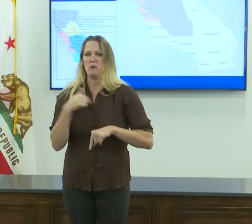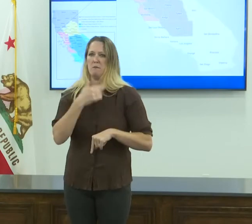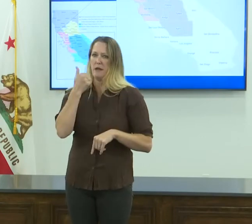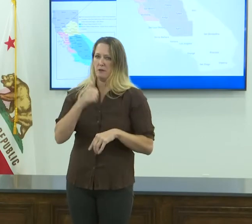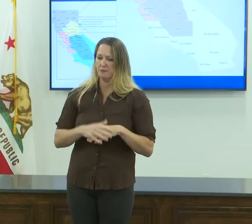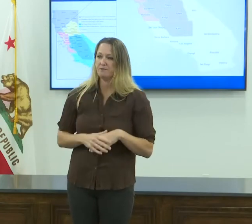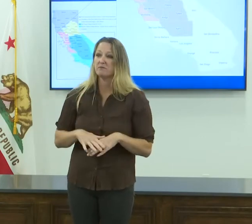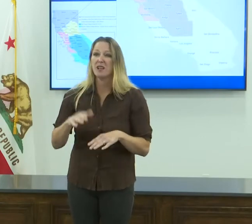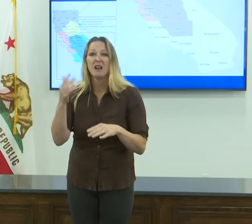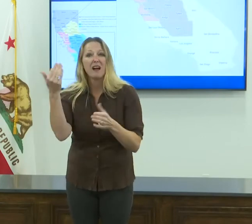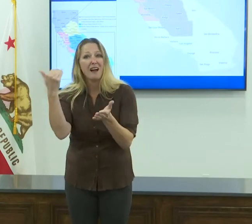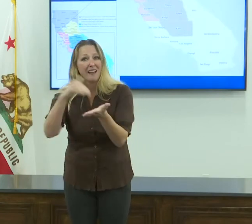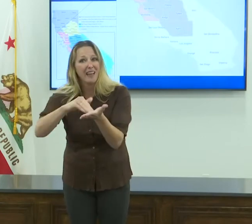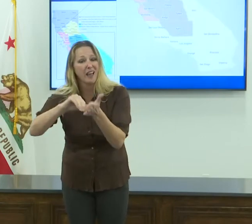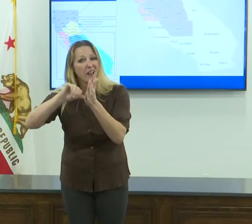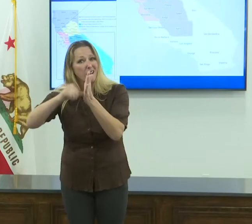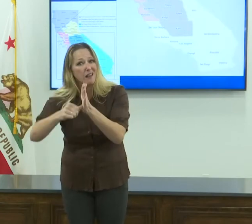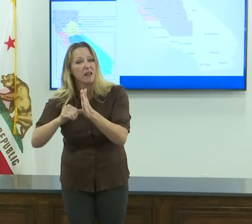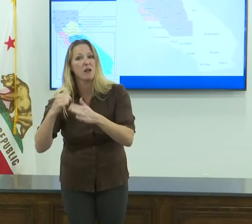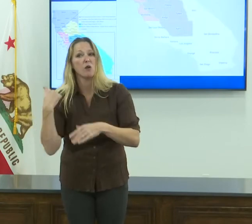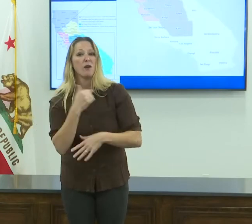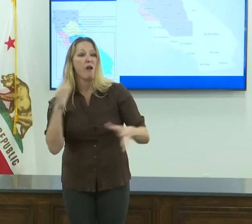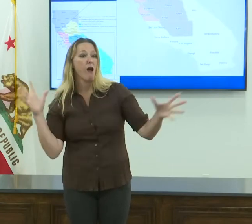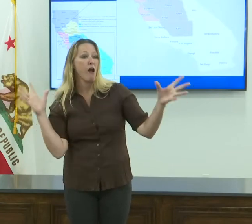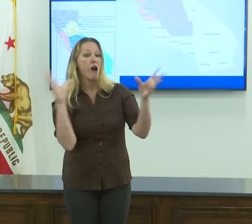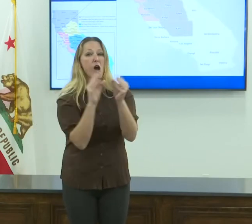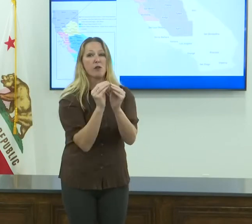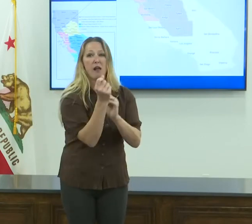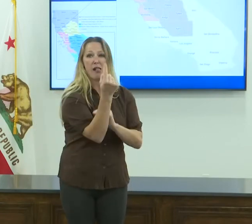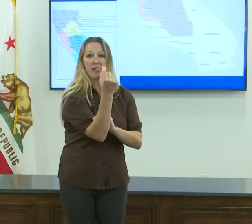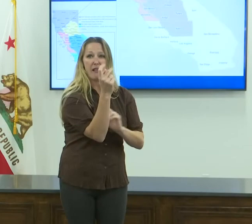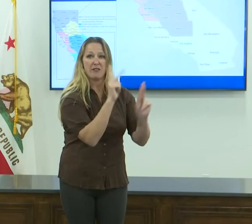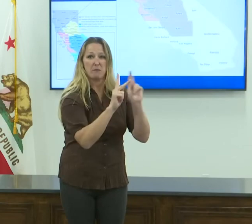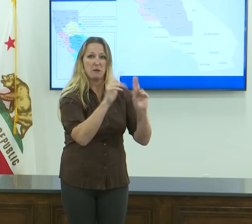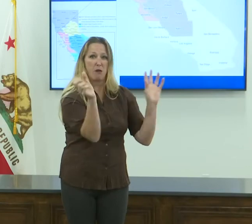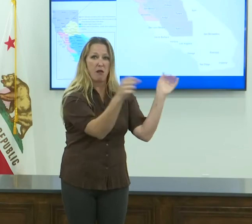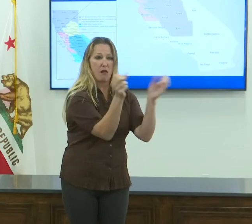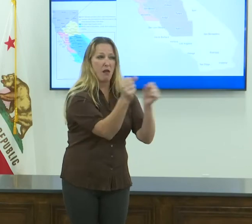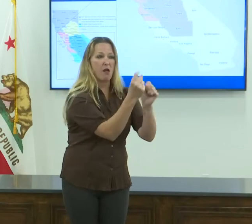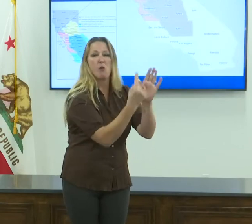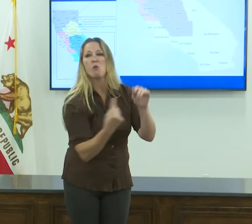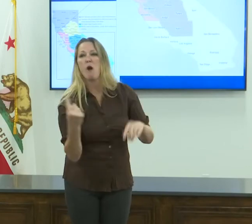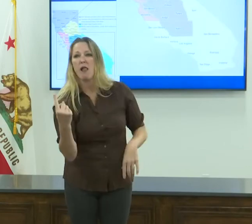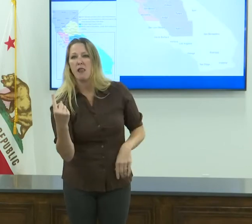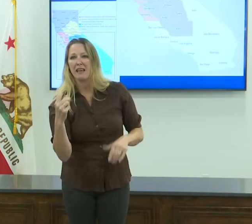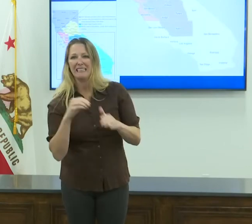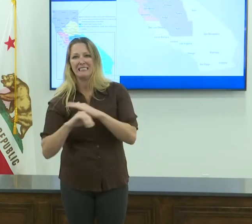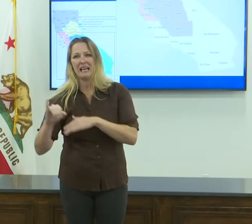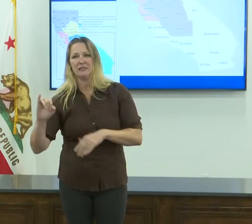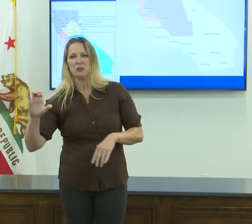hospital, and that has been pretty consistent despite our case increases.